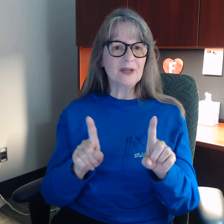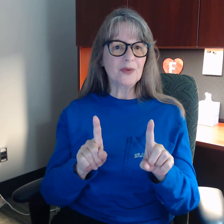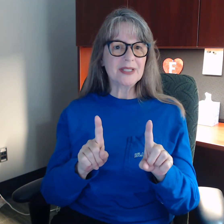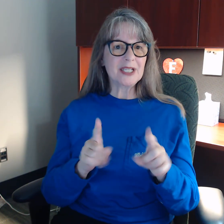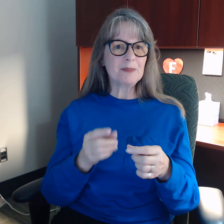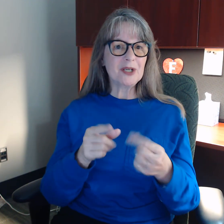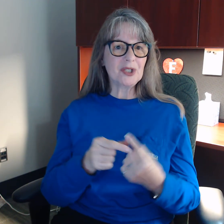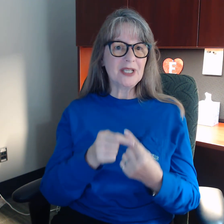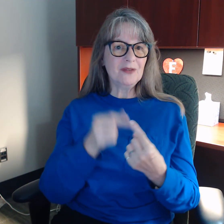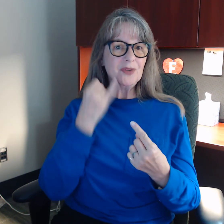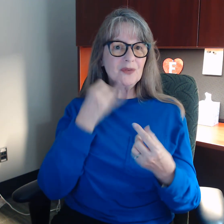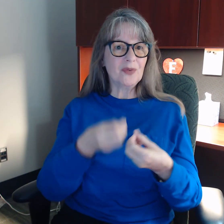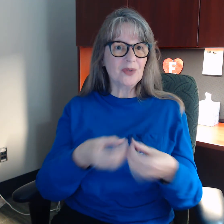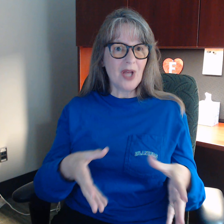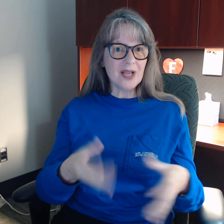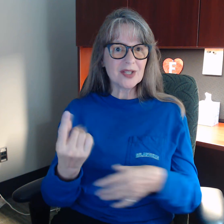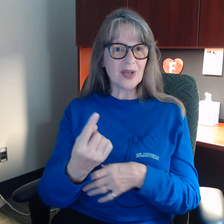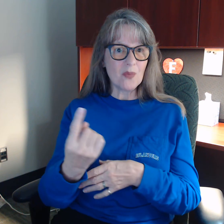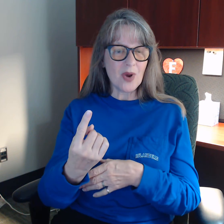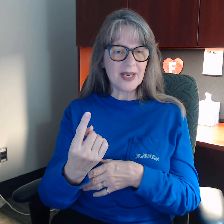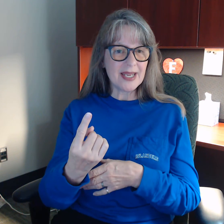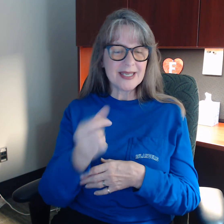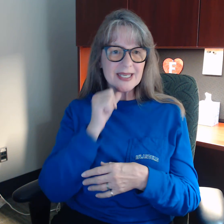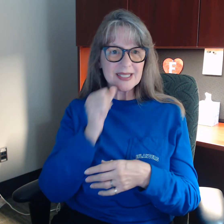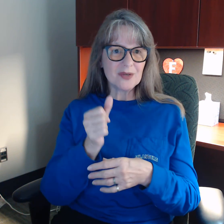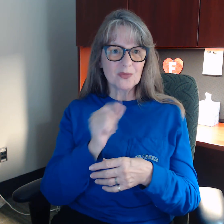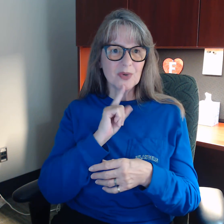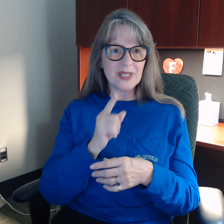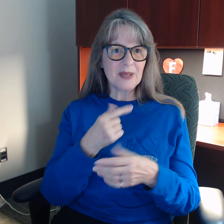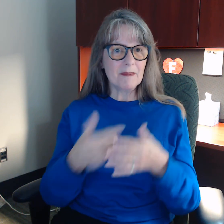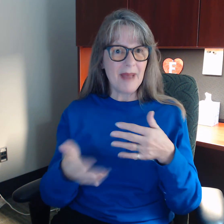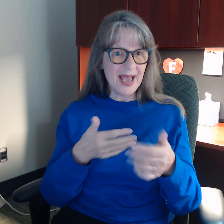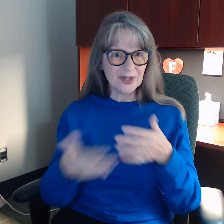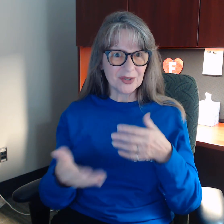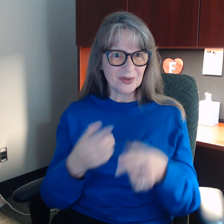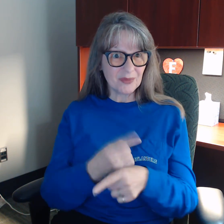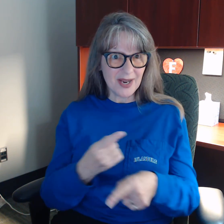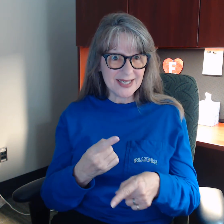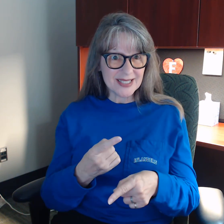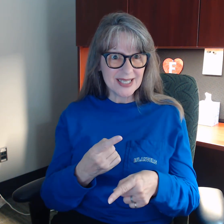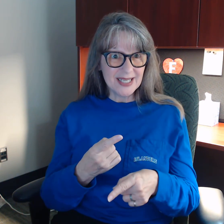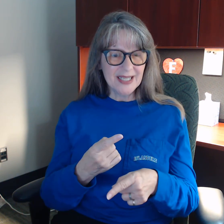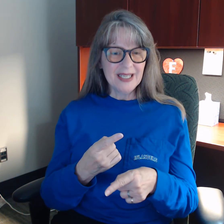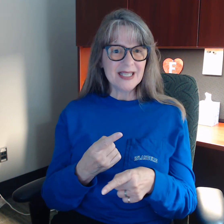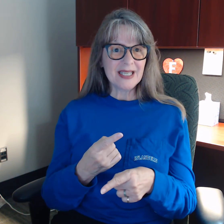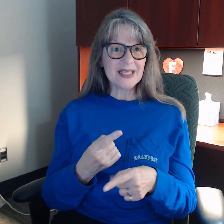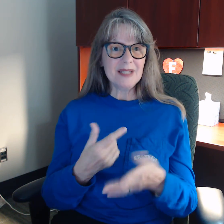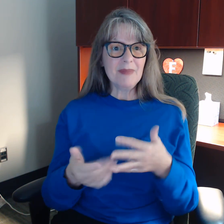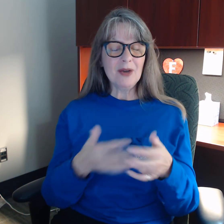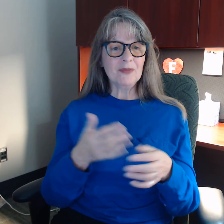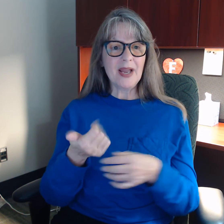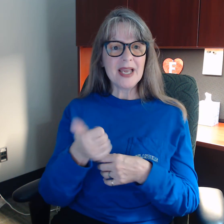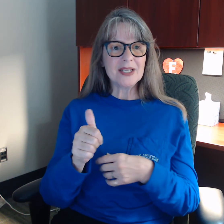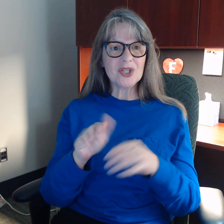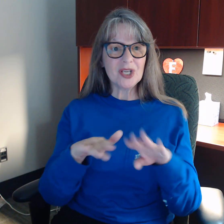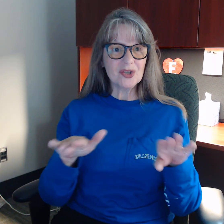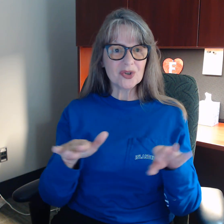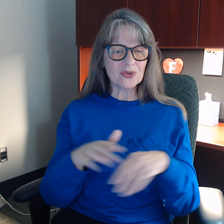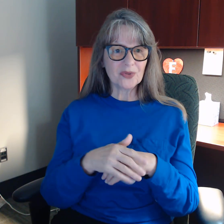difference, especially if you've lost someone. It doesn't really matter, right? It's like it didn't matter if I had 10 children.